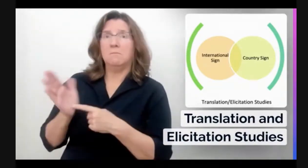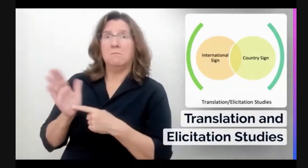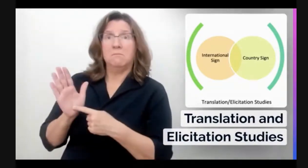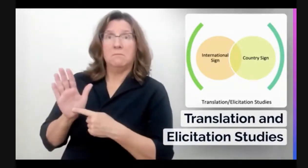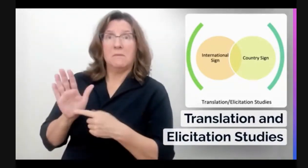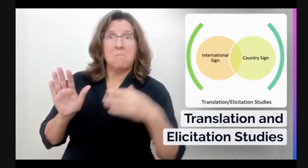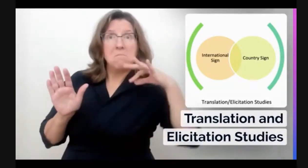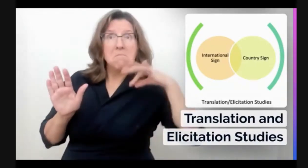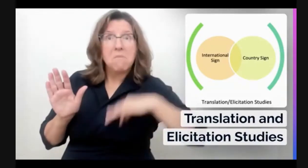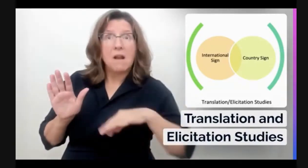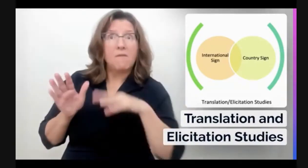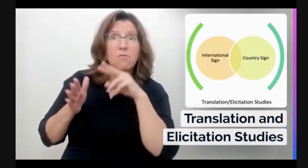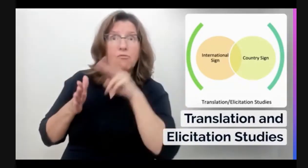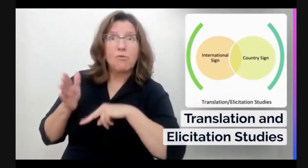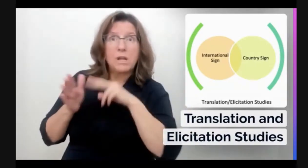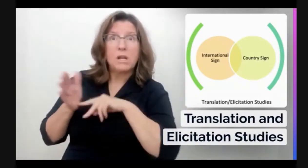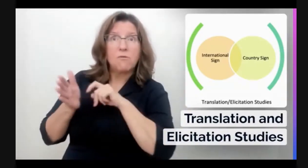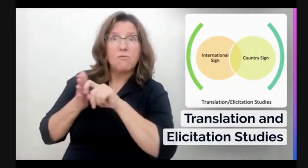appropriateness.